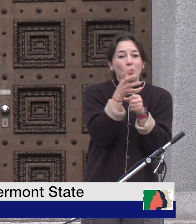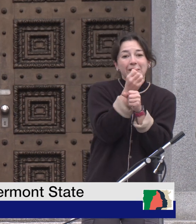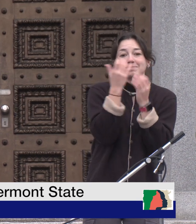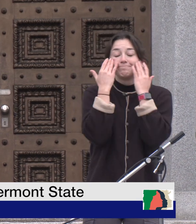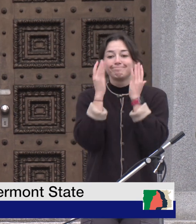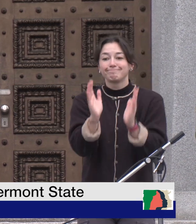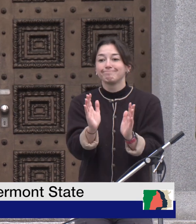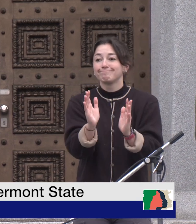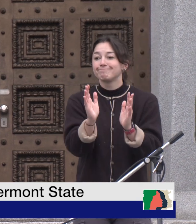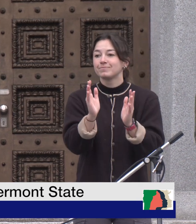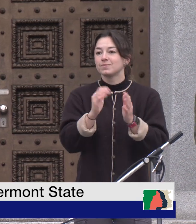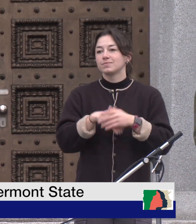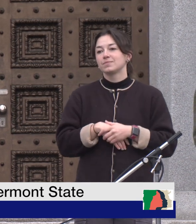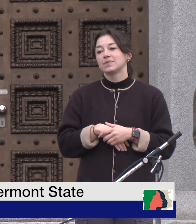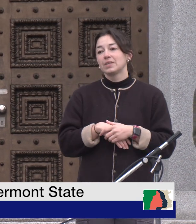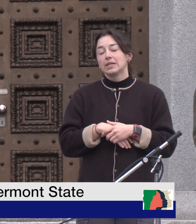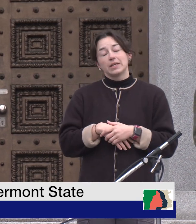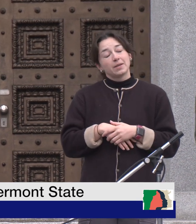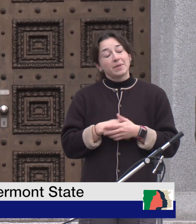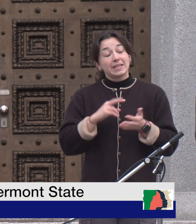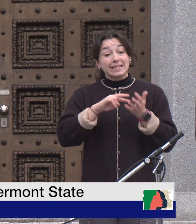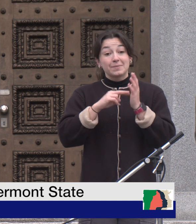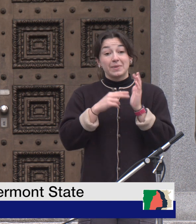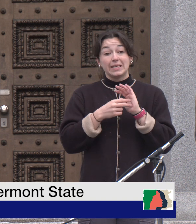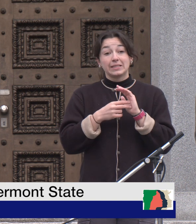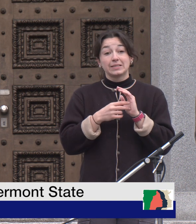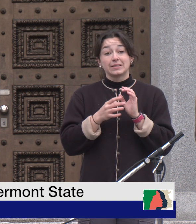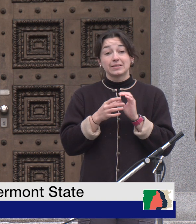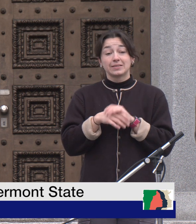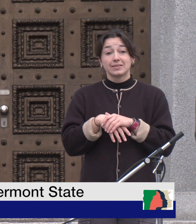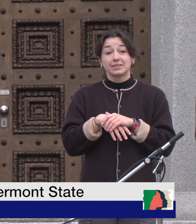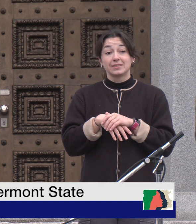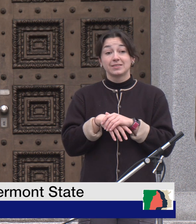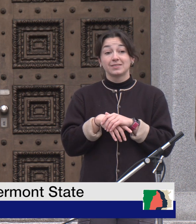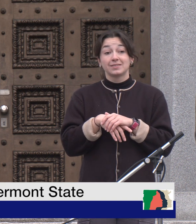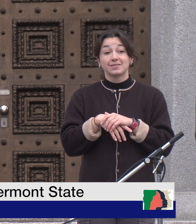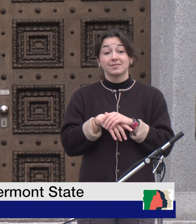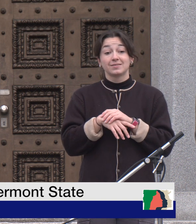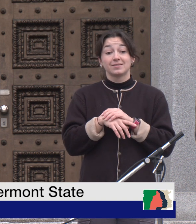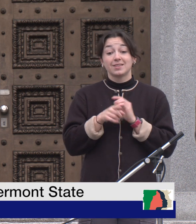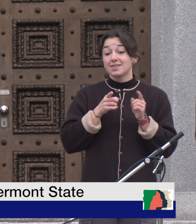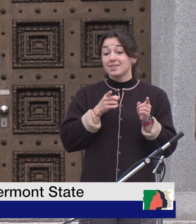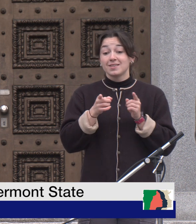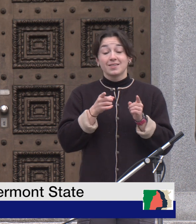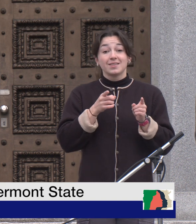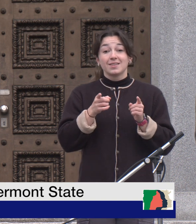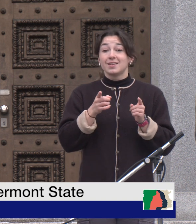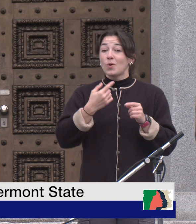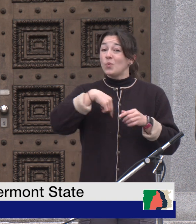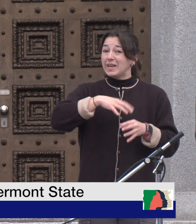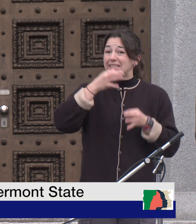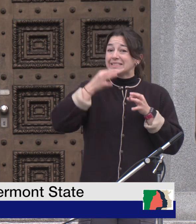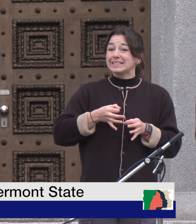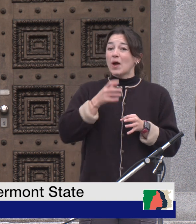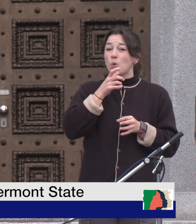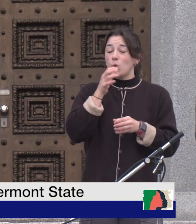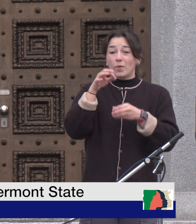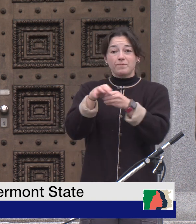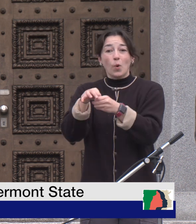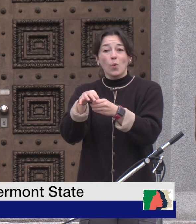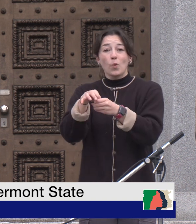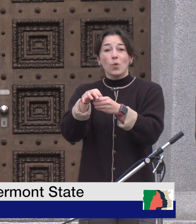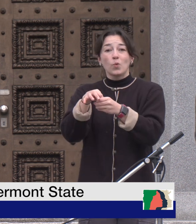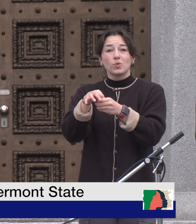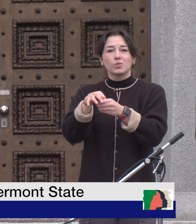means, and I hate to even say this, it could go either way, and it's up to us to